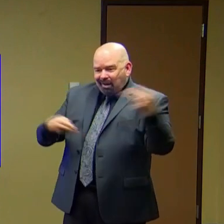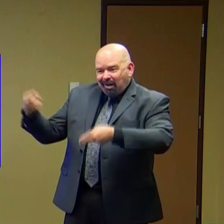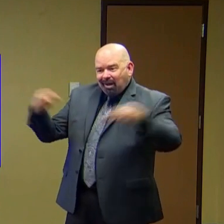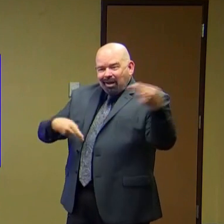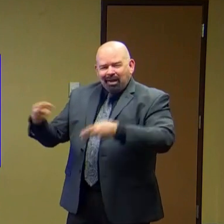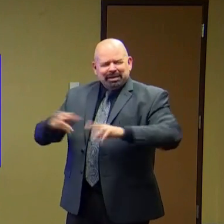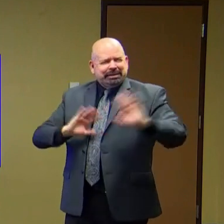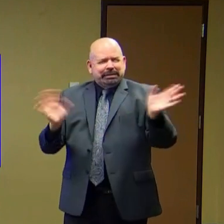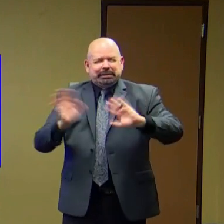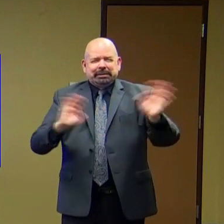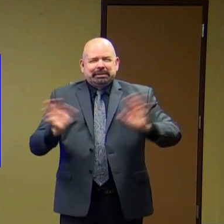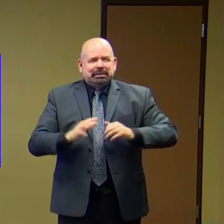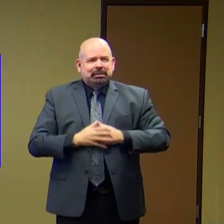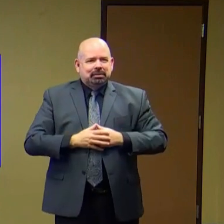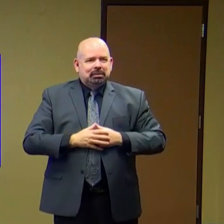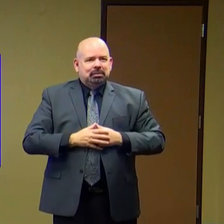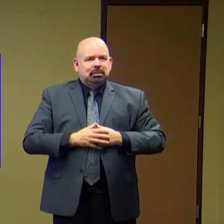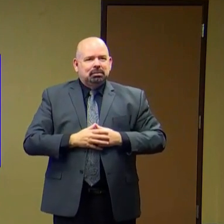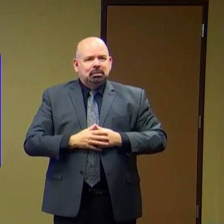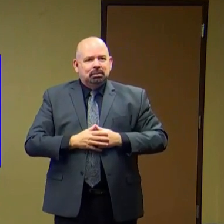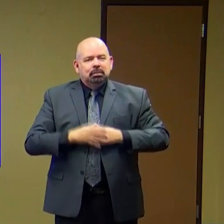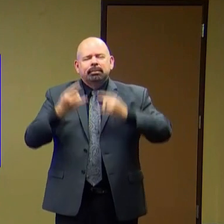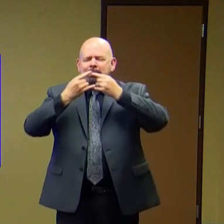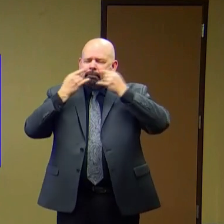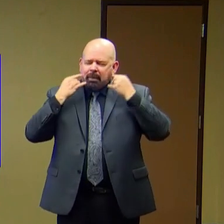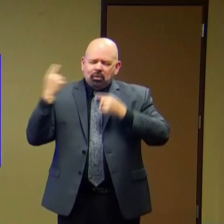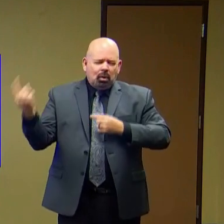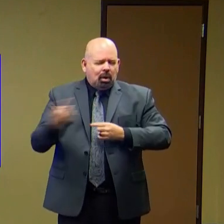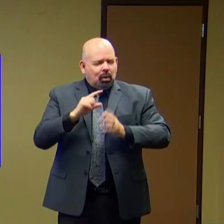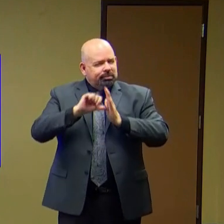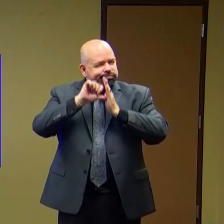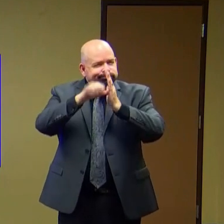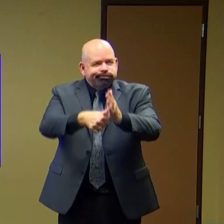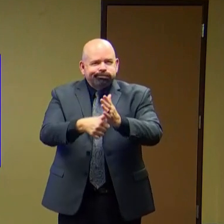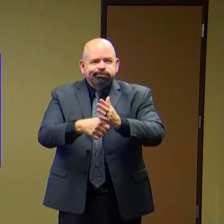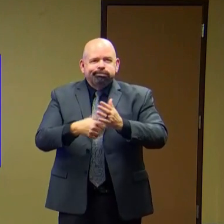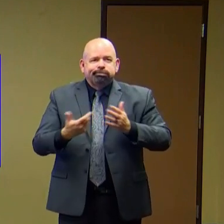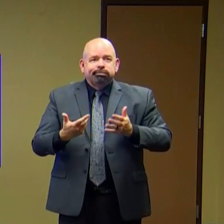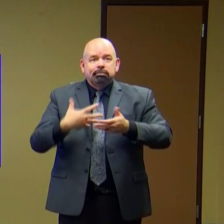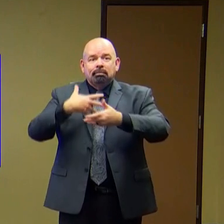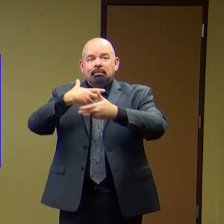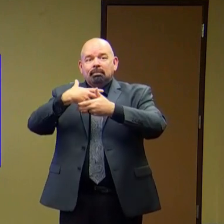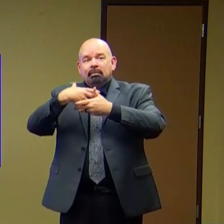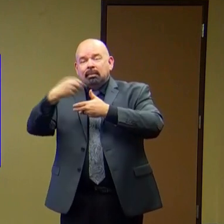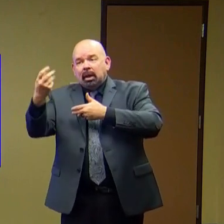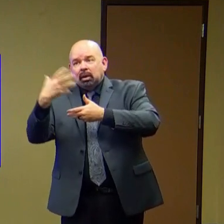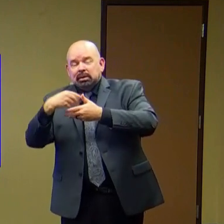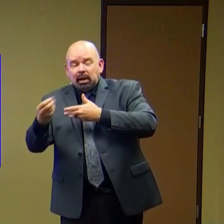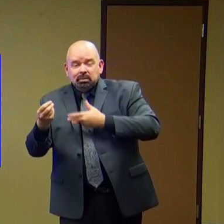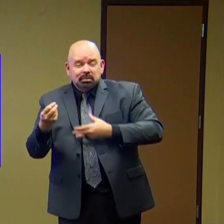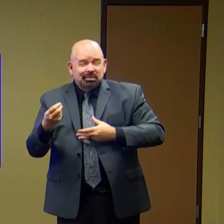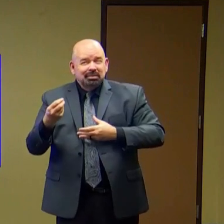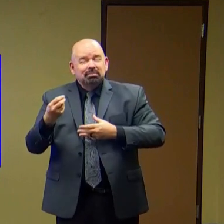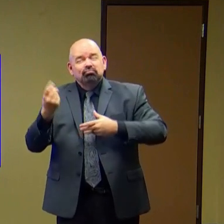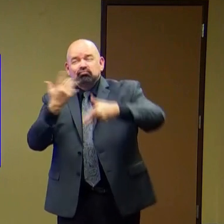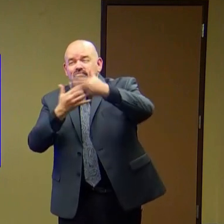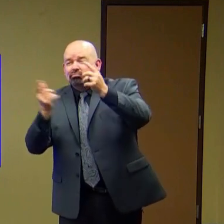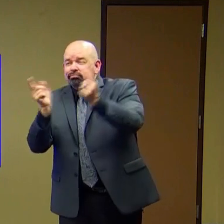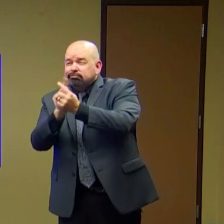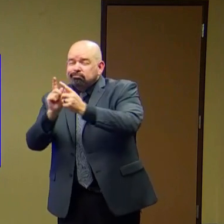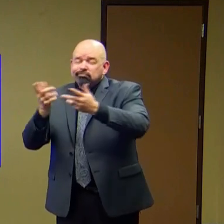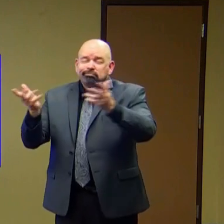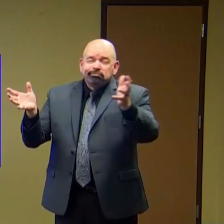mask. Outdoors is always better than indoors. More distance is always better than